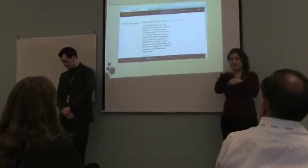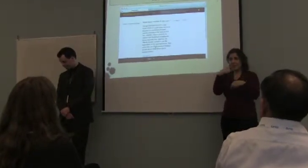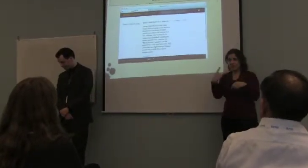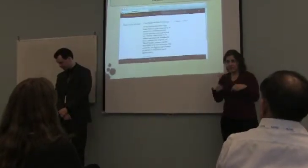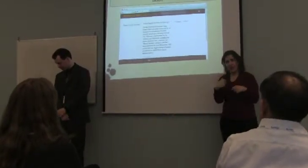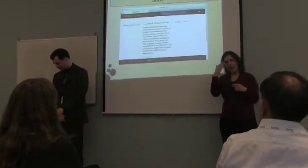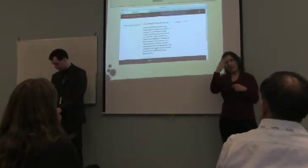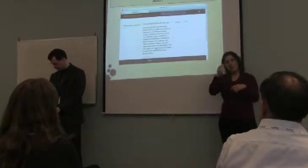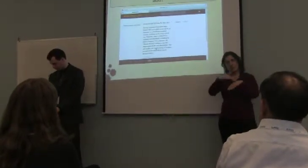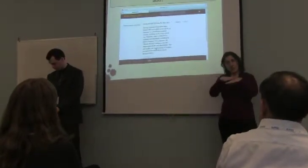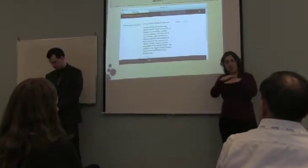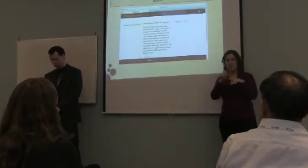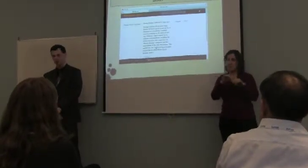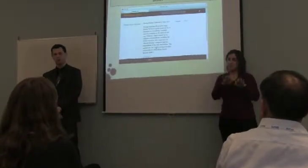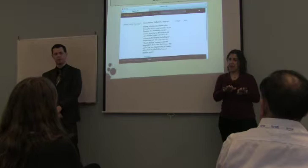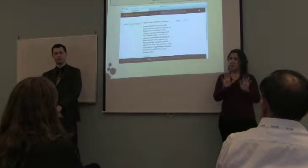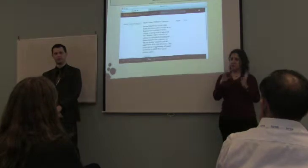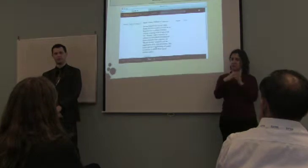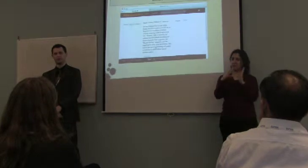So